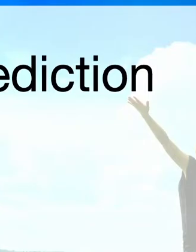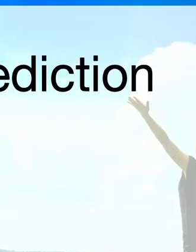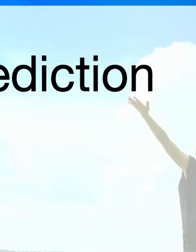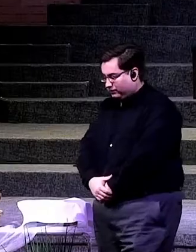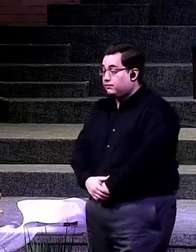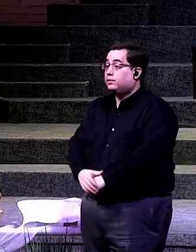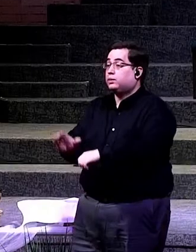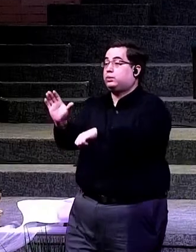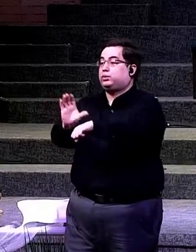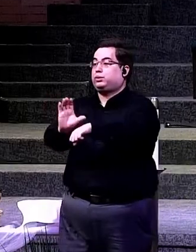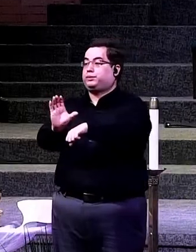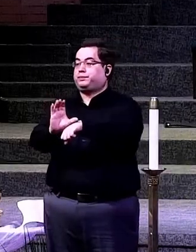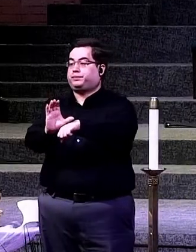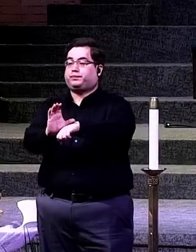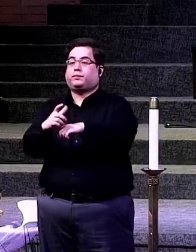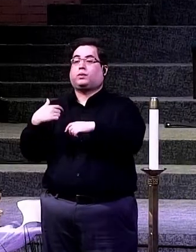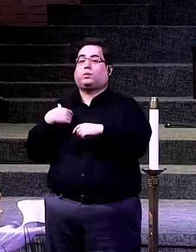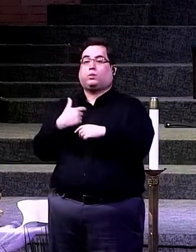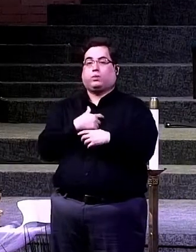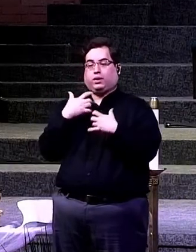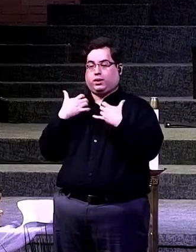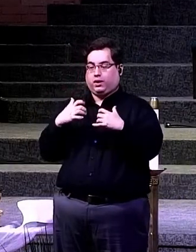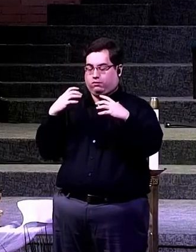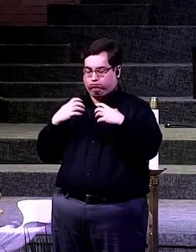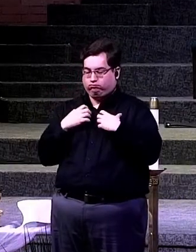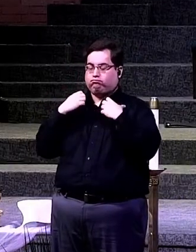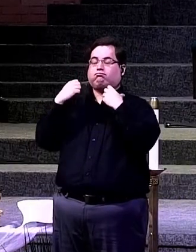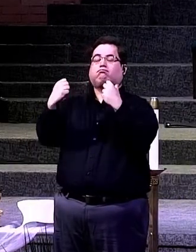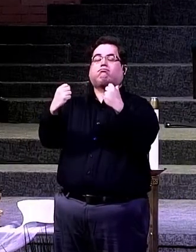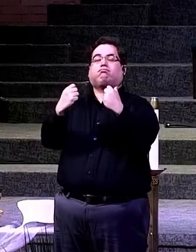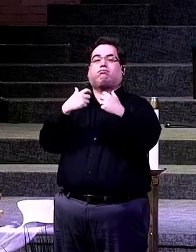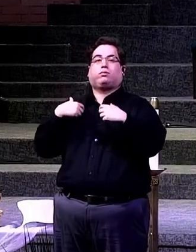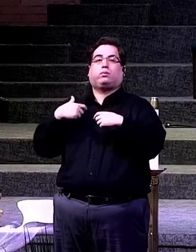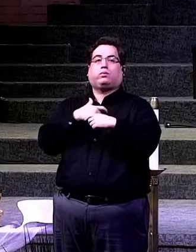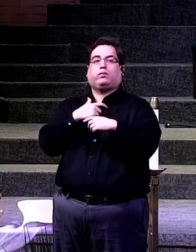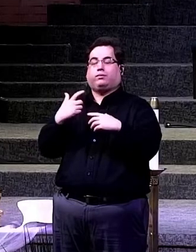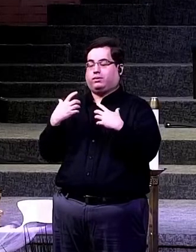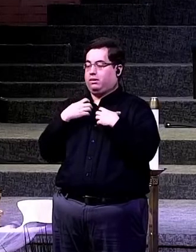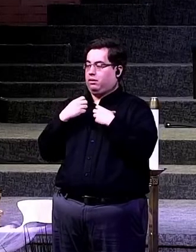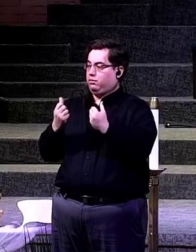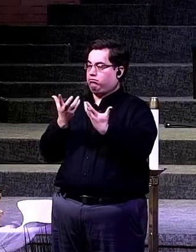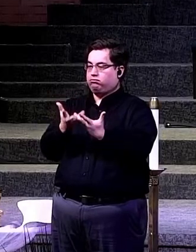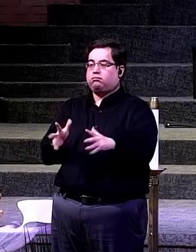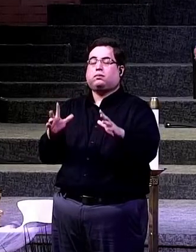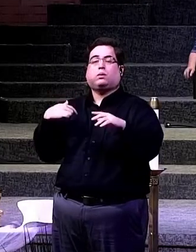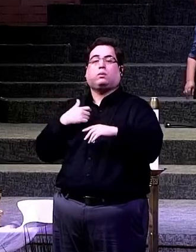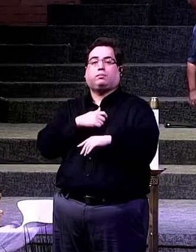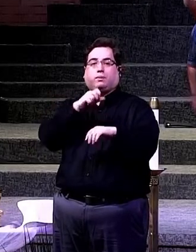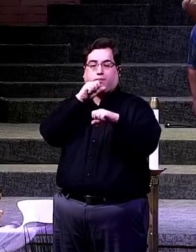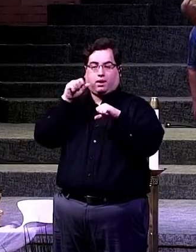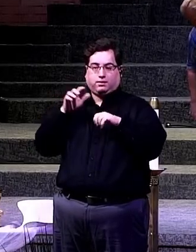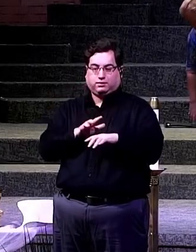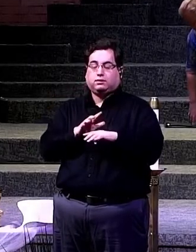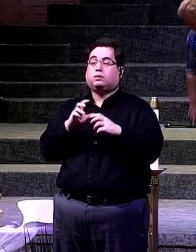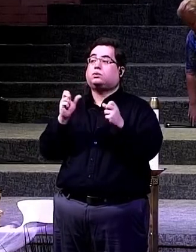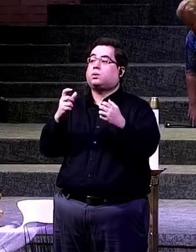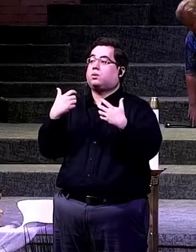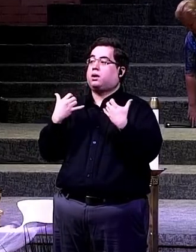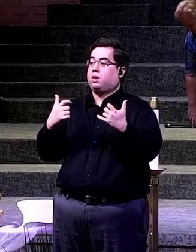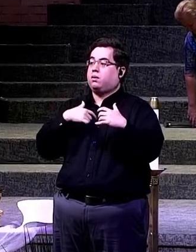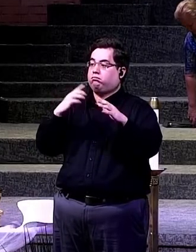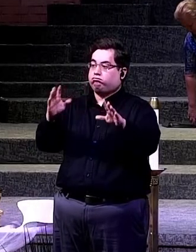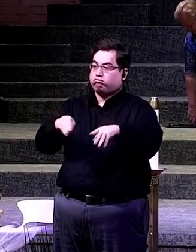Well, church, we've been restored. We've been healed, and we've been blessed. And so I offer